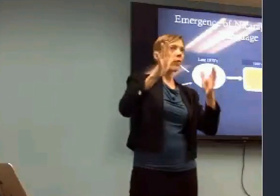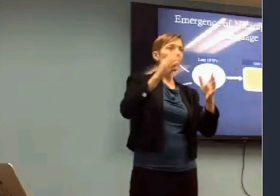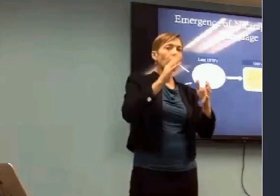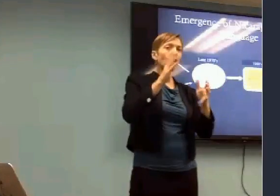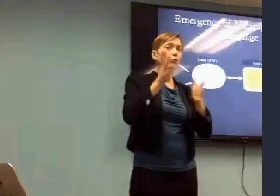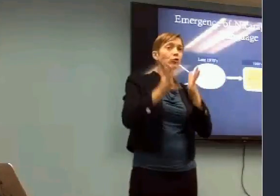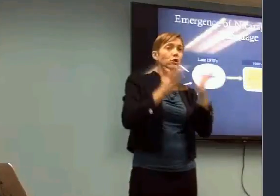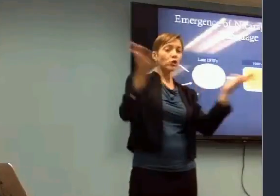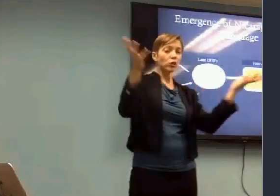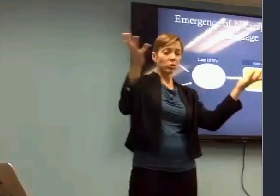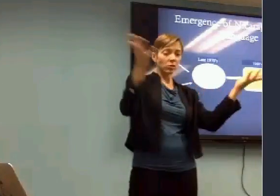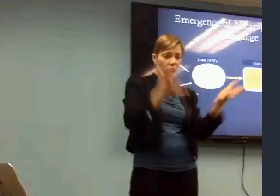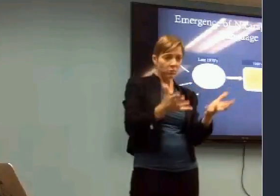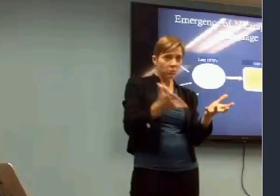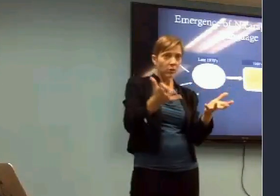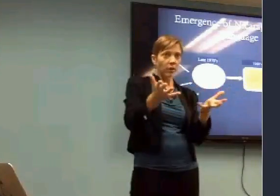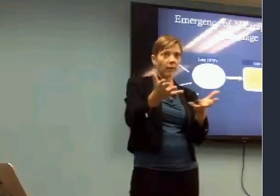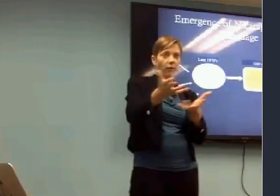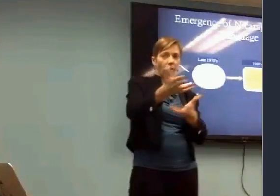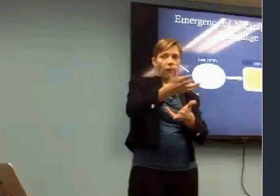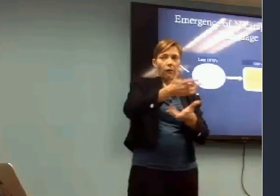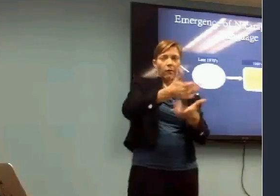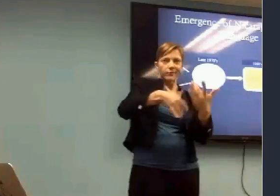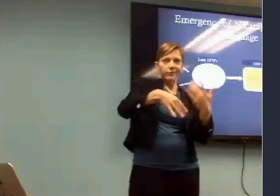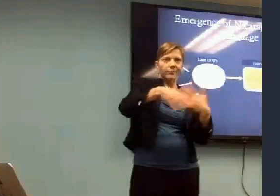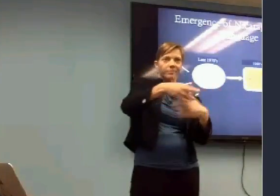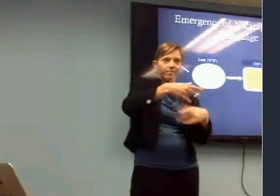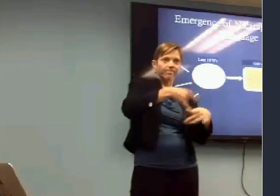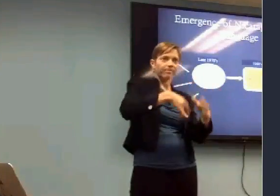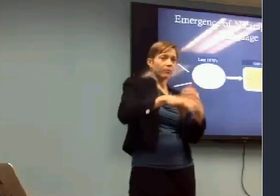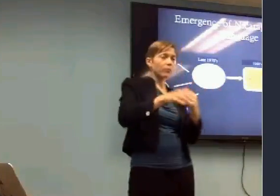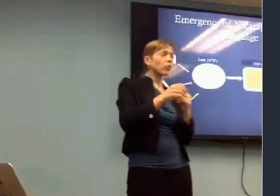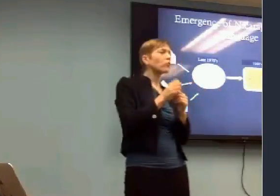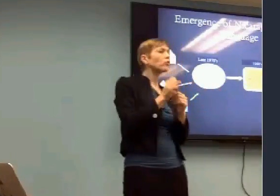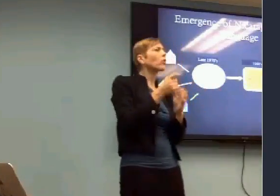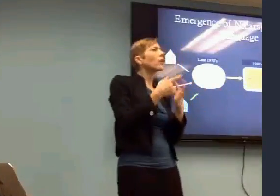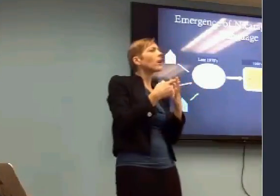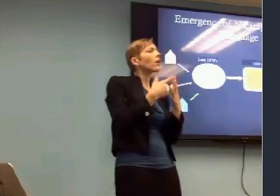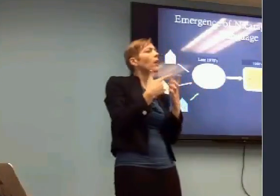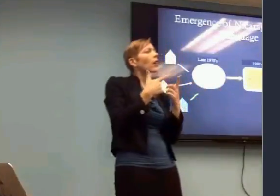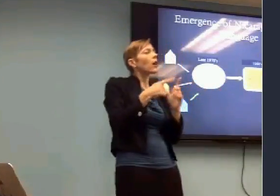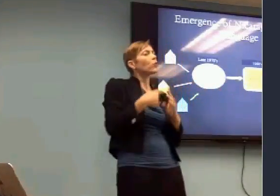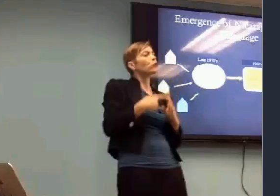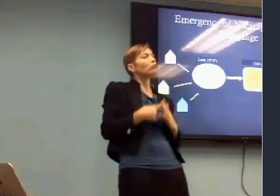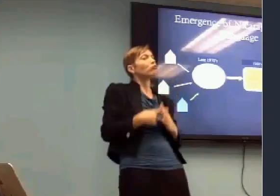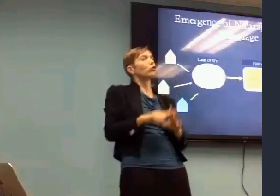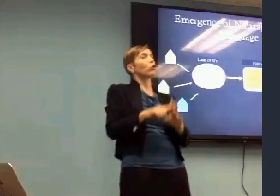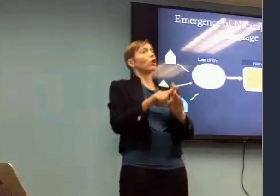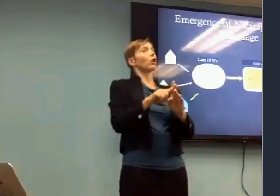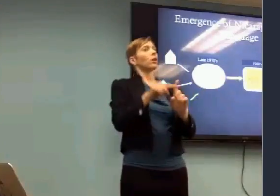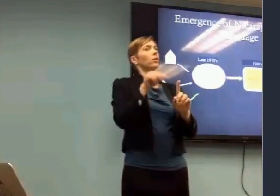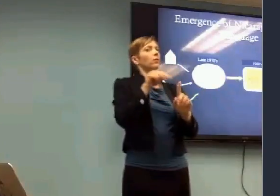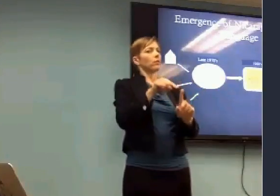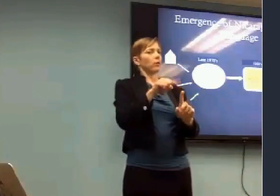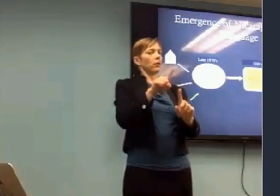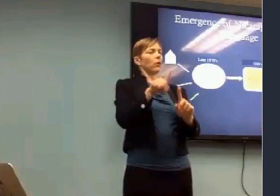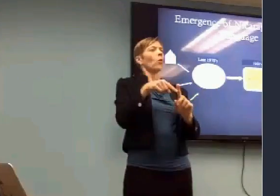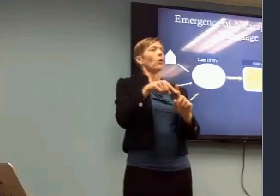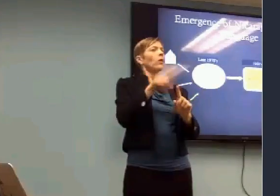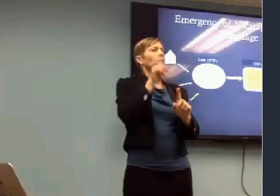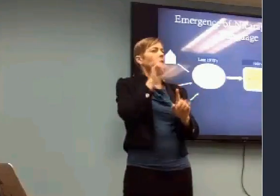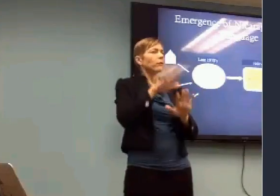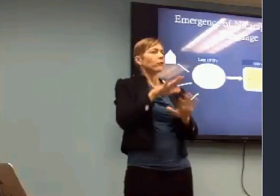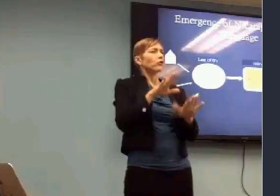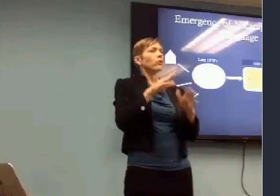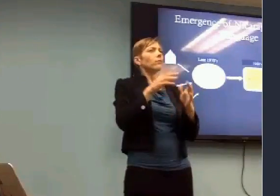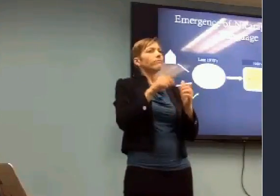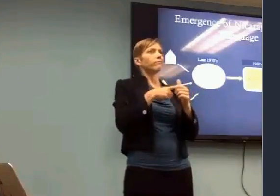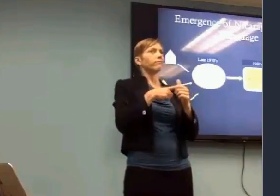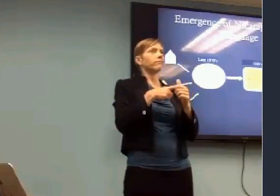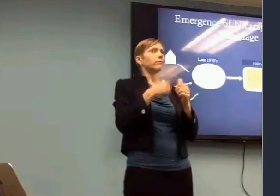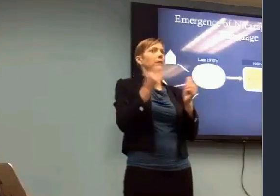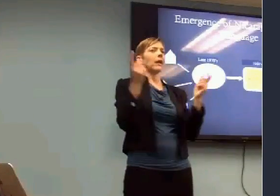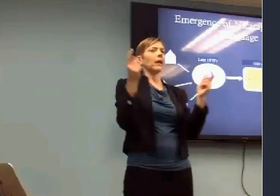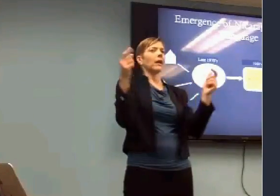emergence of Nicaraguan Sign Language. Each individual deaf child was bringing their language with them. And this is the origin of when we